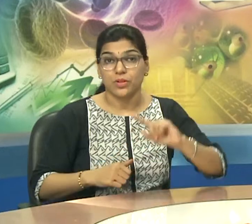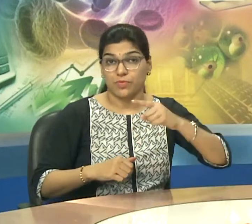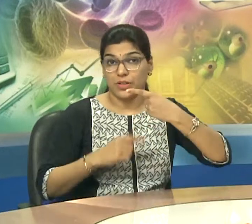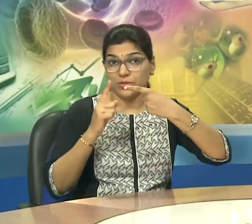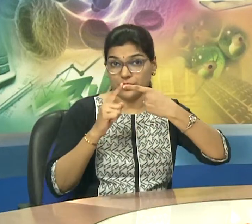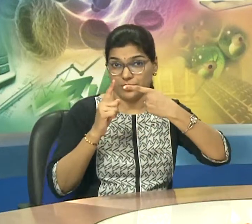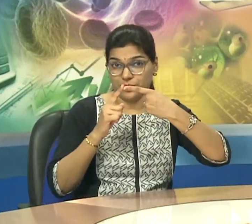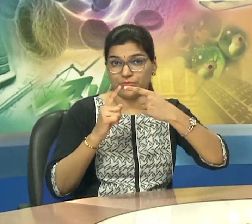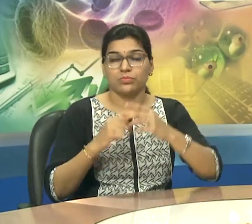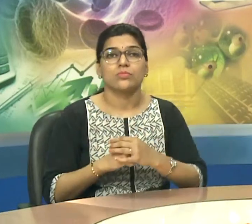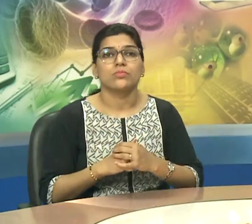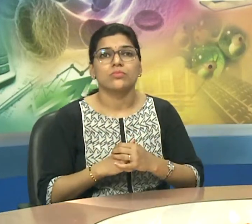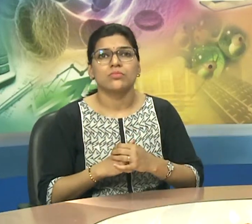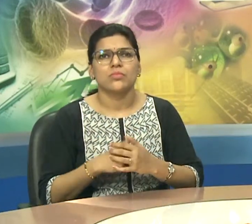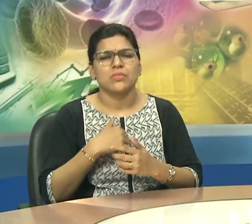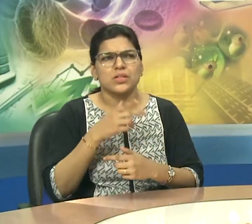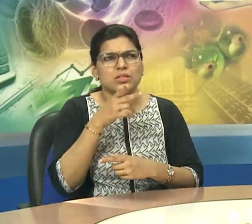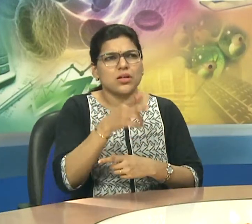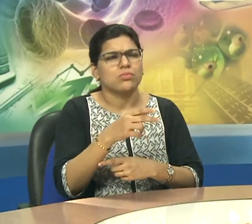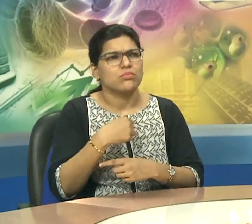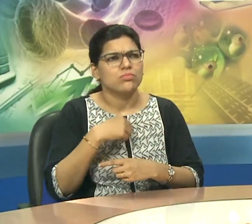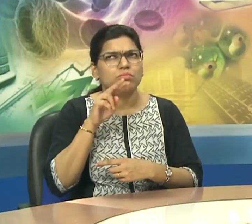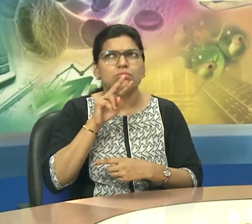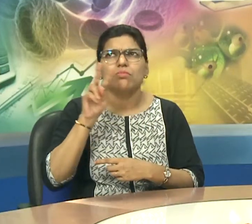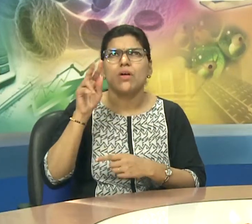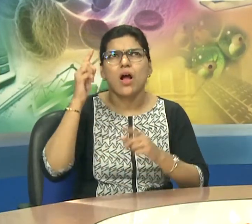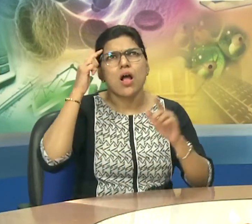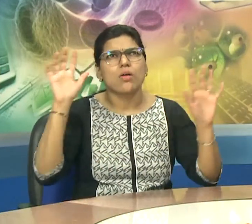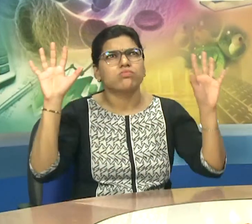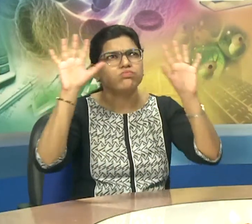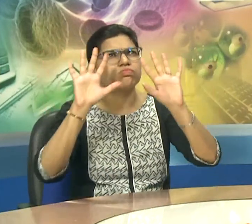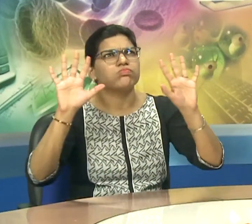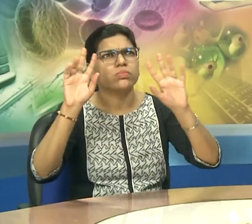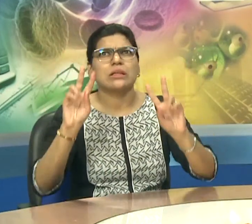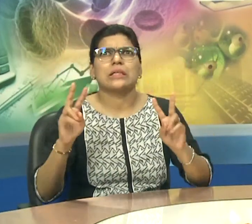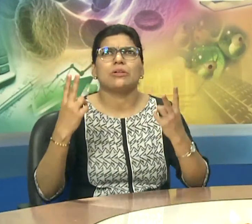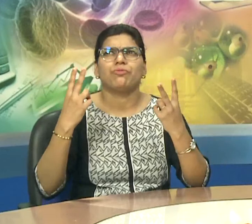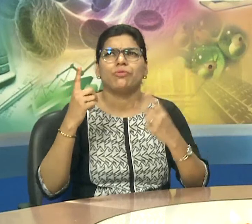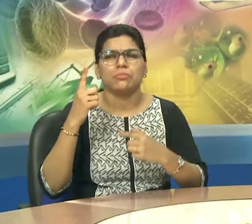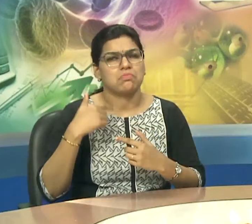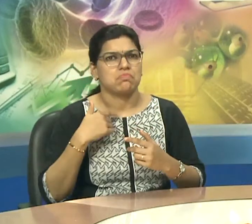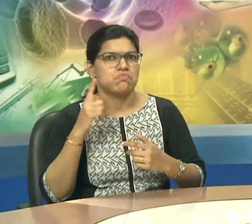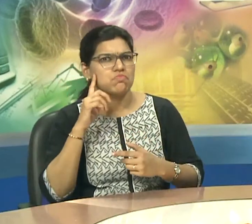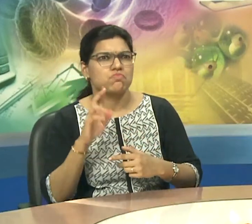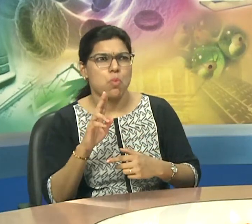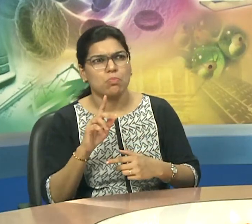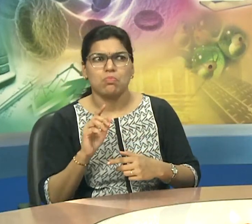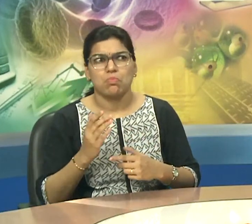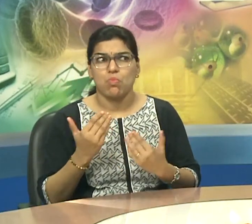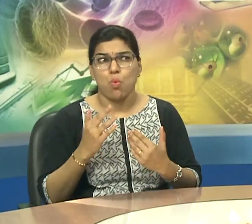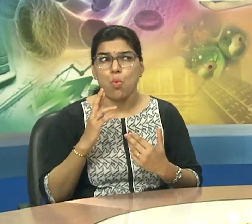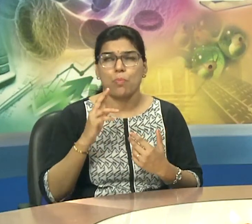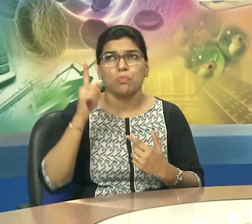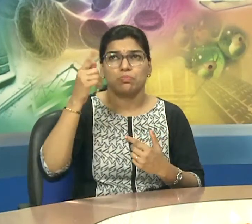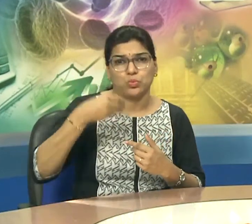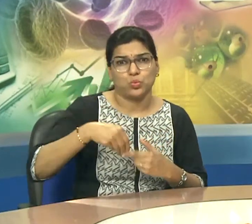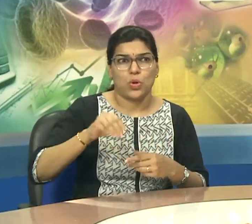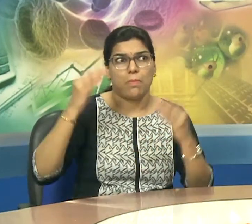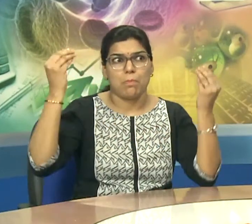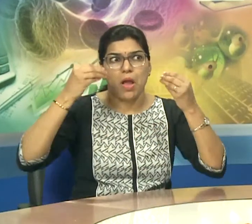not like thing, the situation. The first example says that it may rain today.